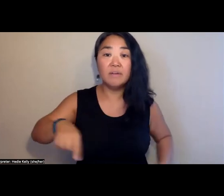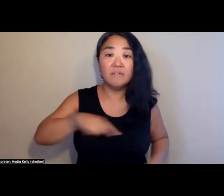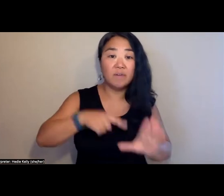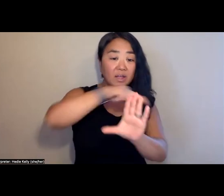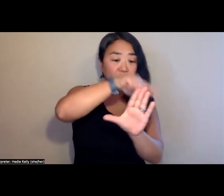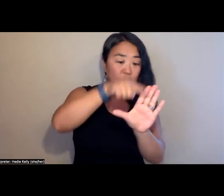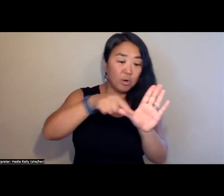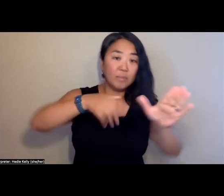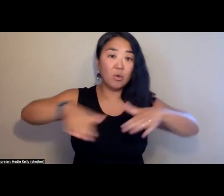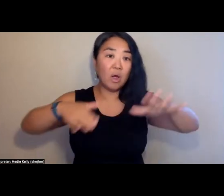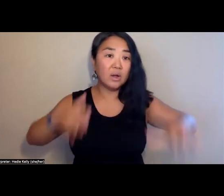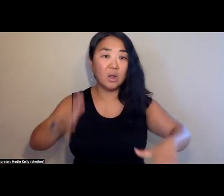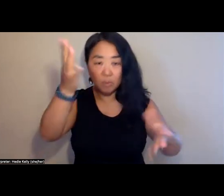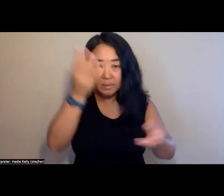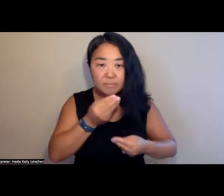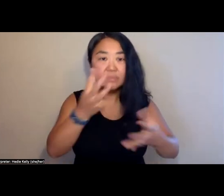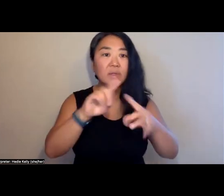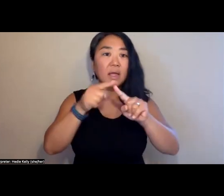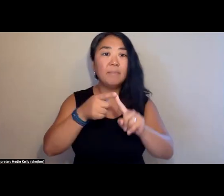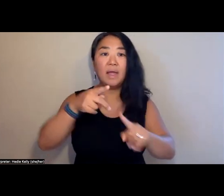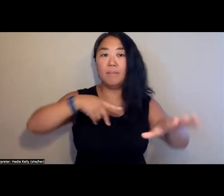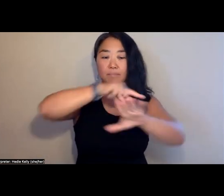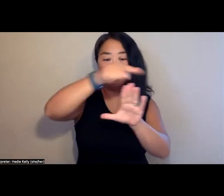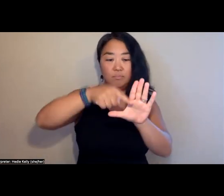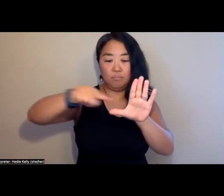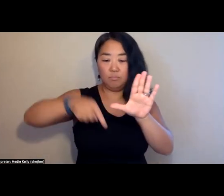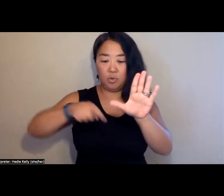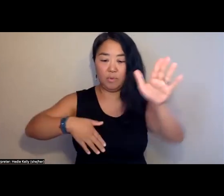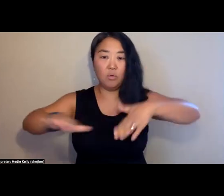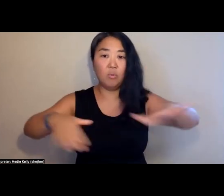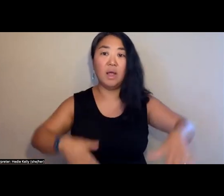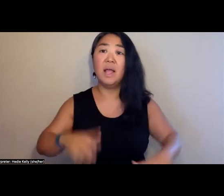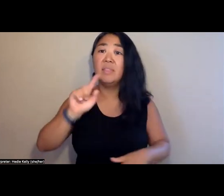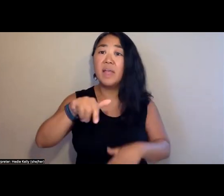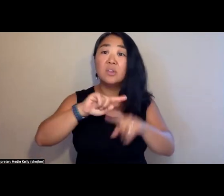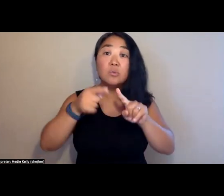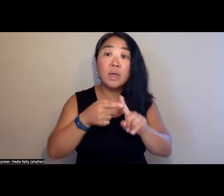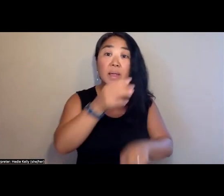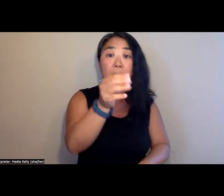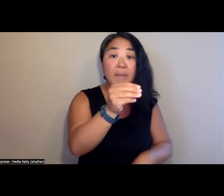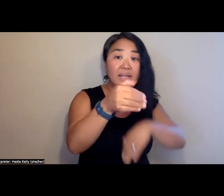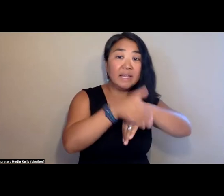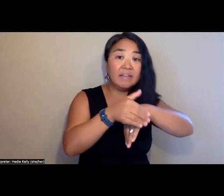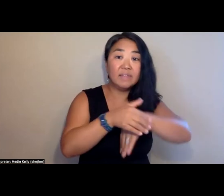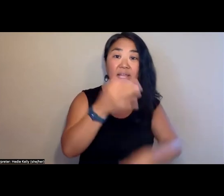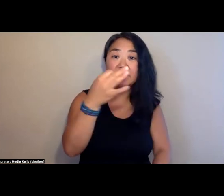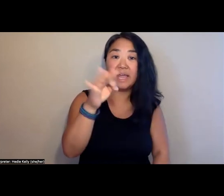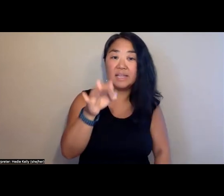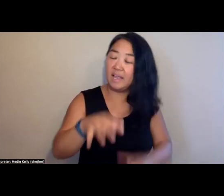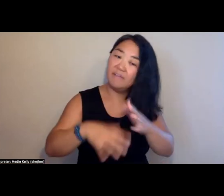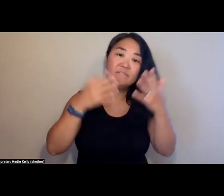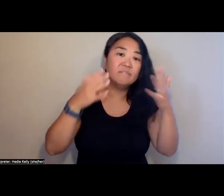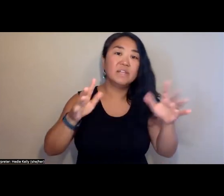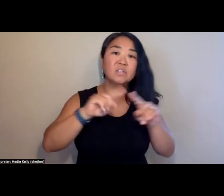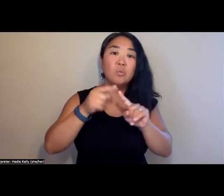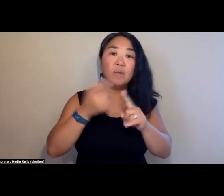our experience with the perimeter walk. So that will be Monday evening, the 19th, coming right off of a day of walking. I hope to make it there